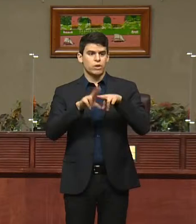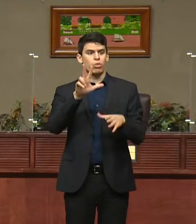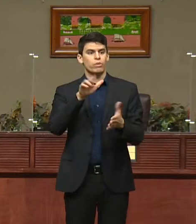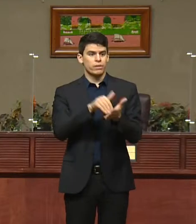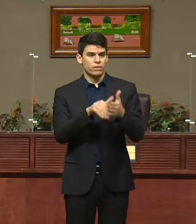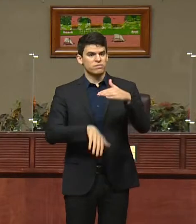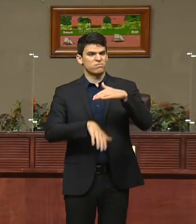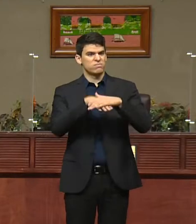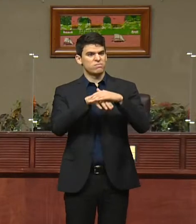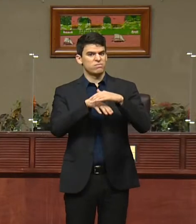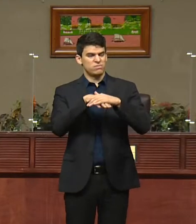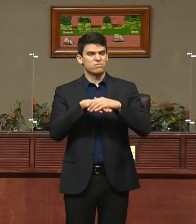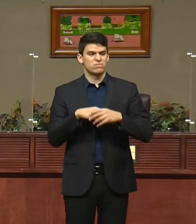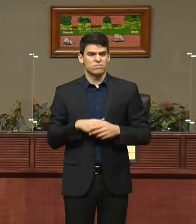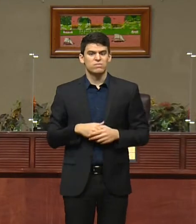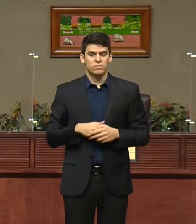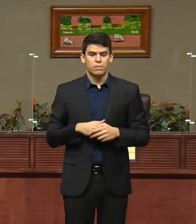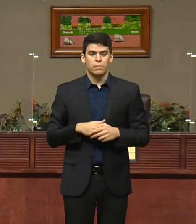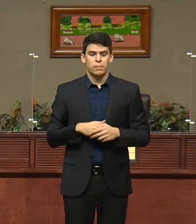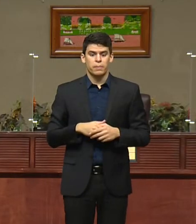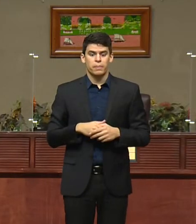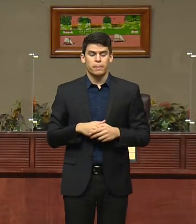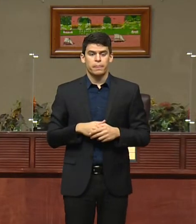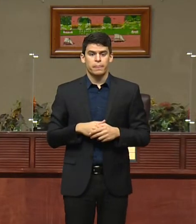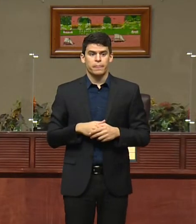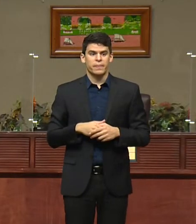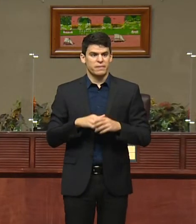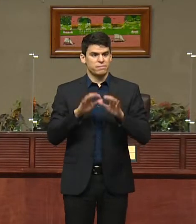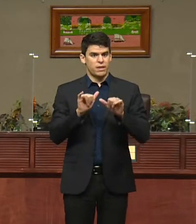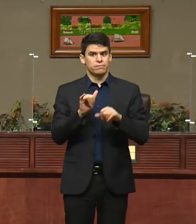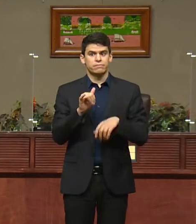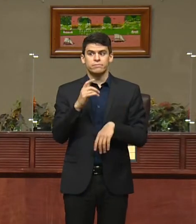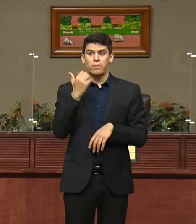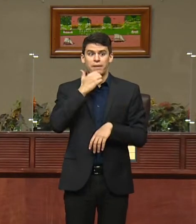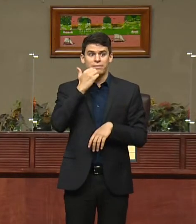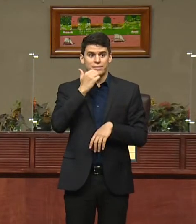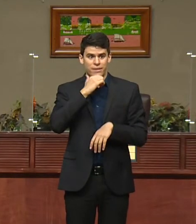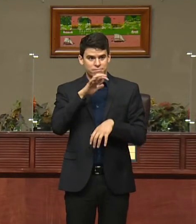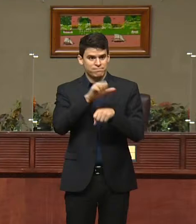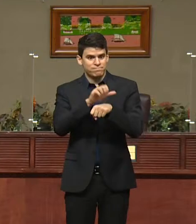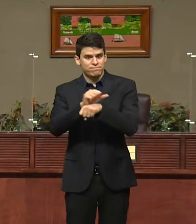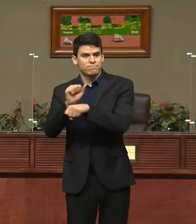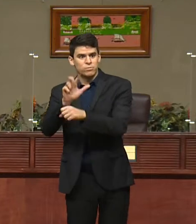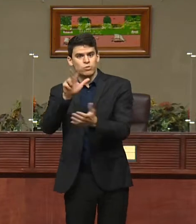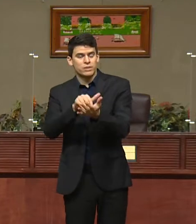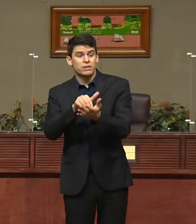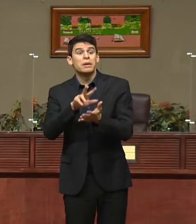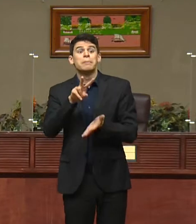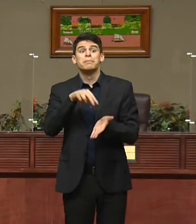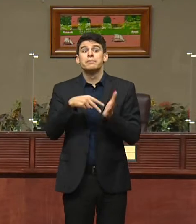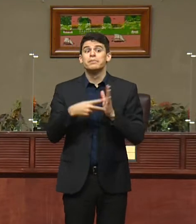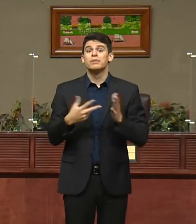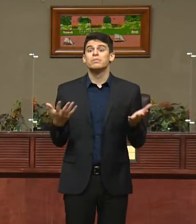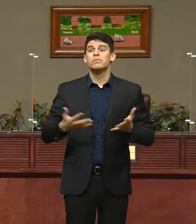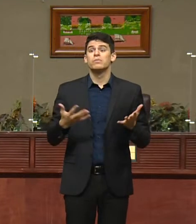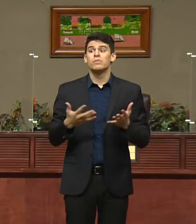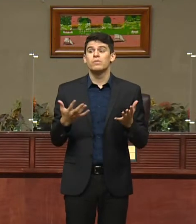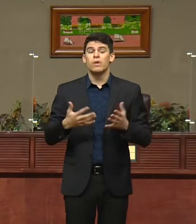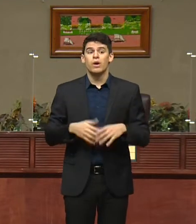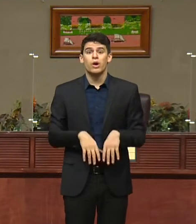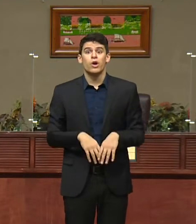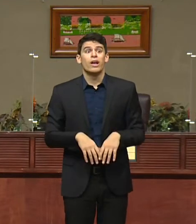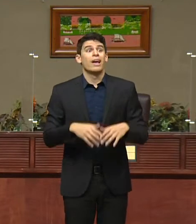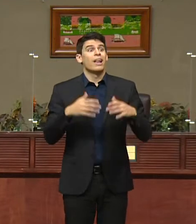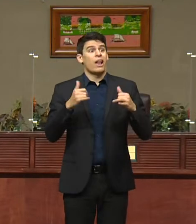the full week to 3,000 appointments a day. Now, that doesn't mean 3,000